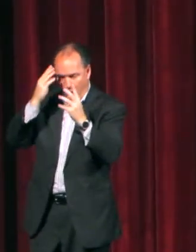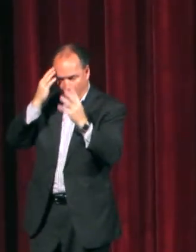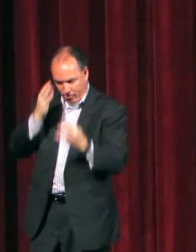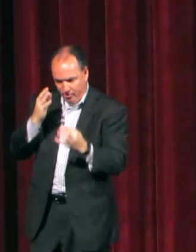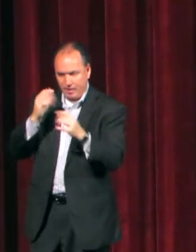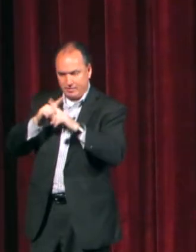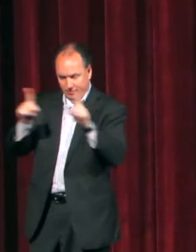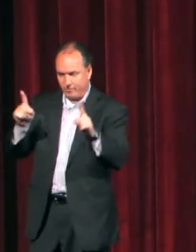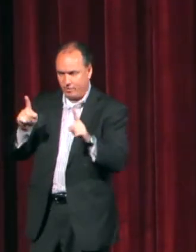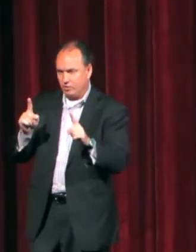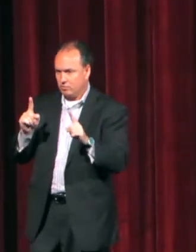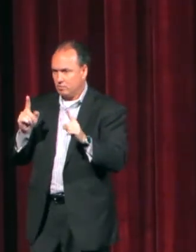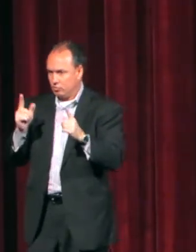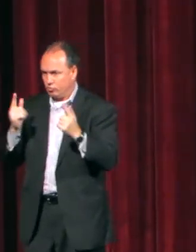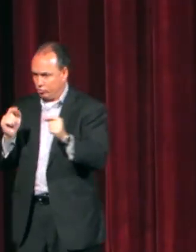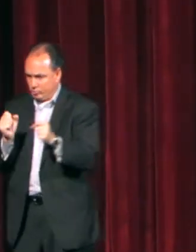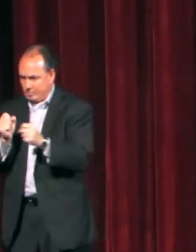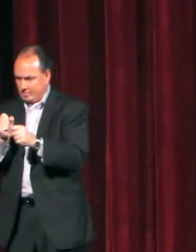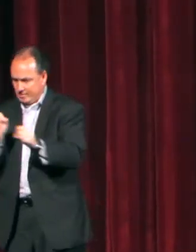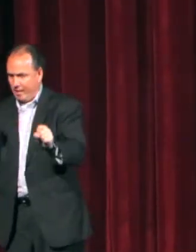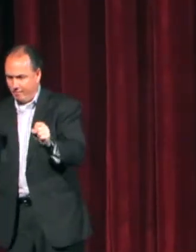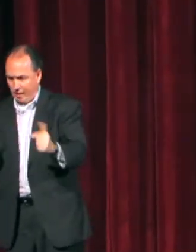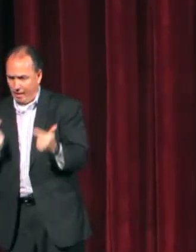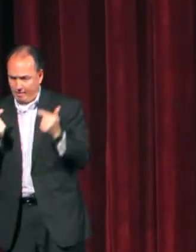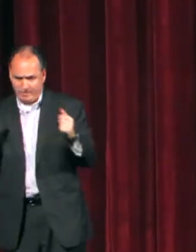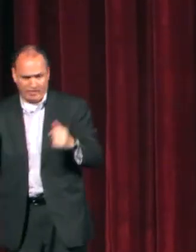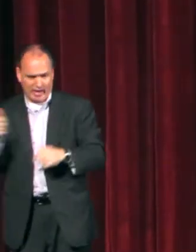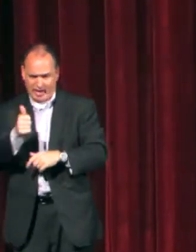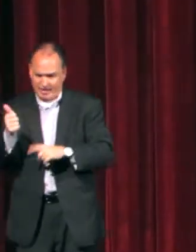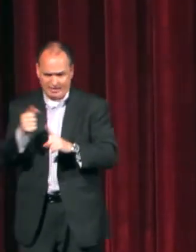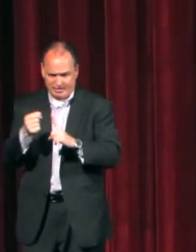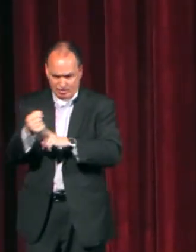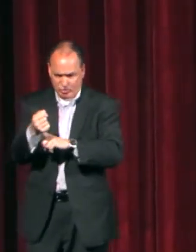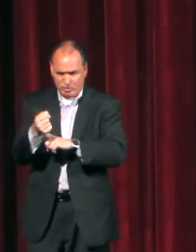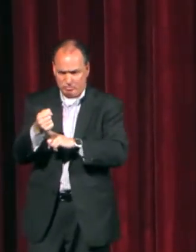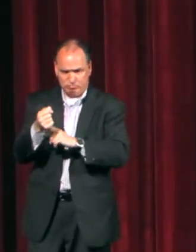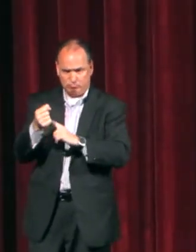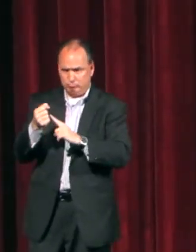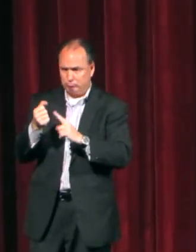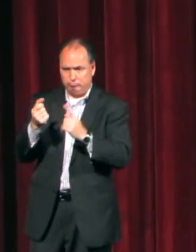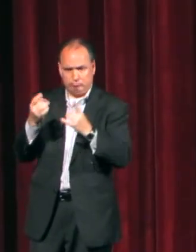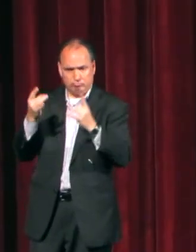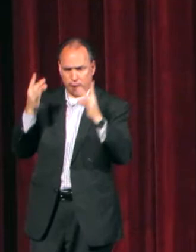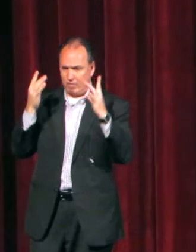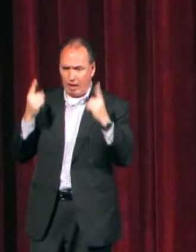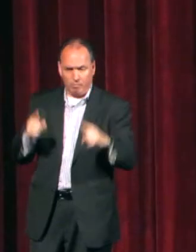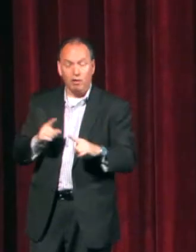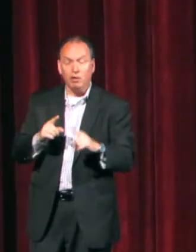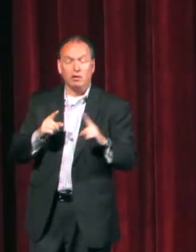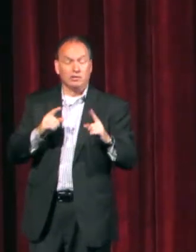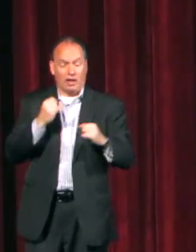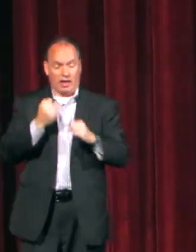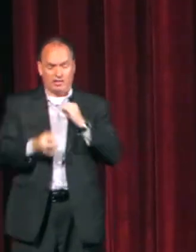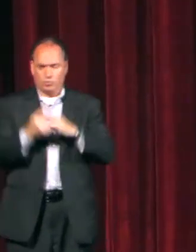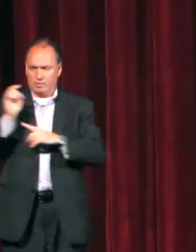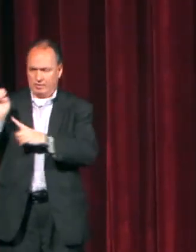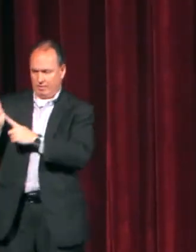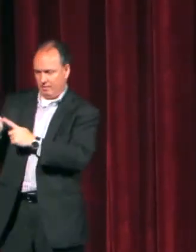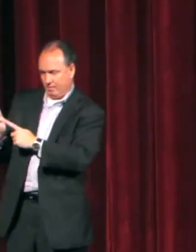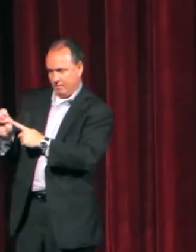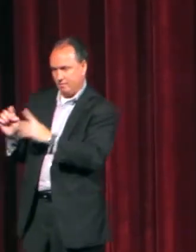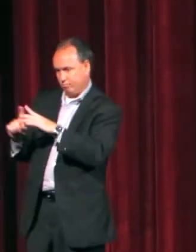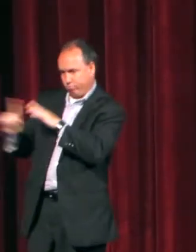lives, potentially saving lives if any critical incident were to occur. The last one there is